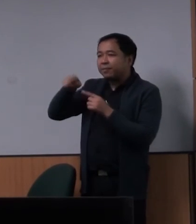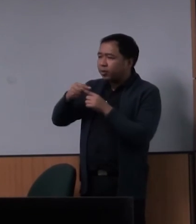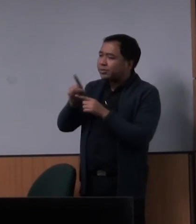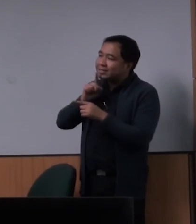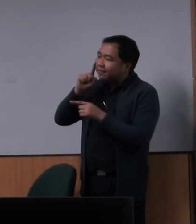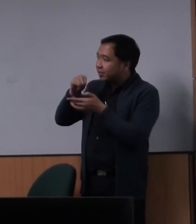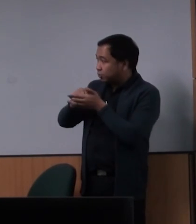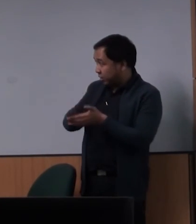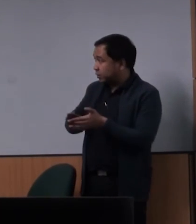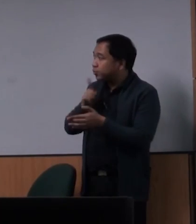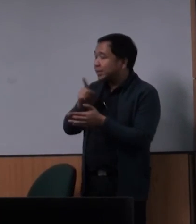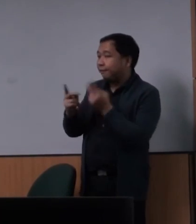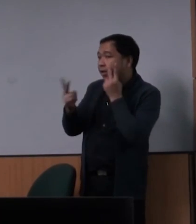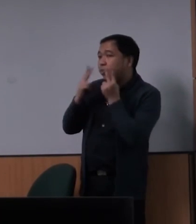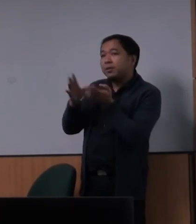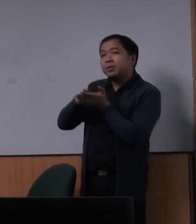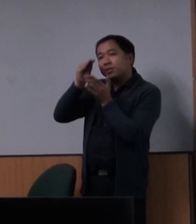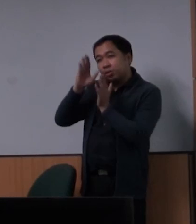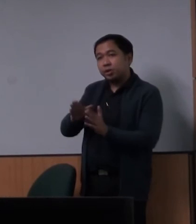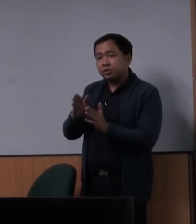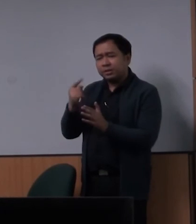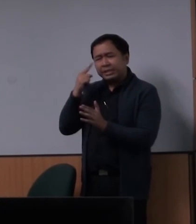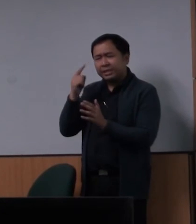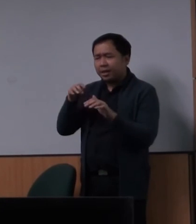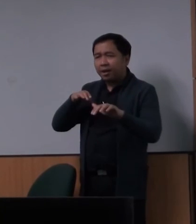might think of activities